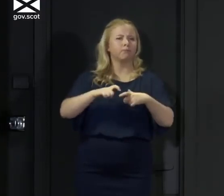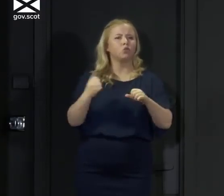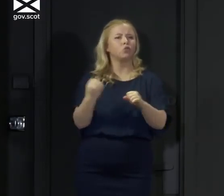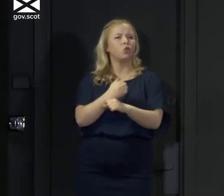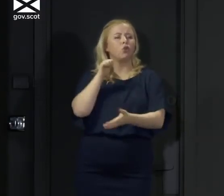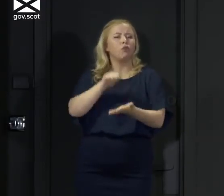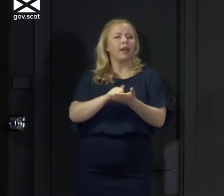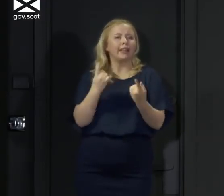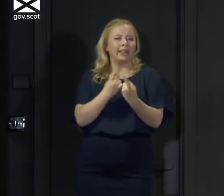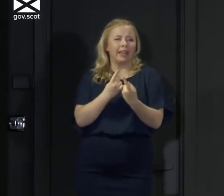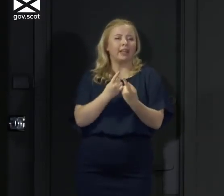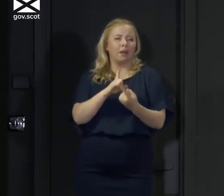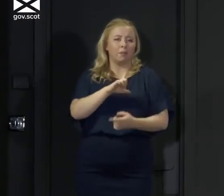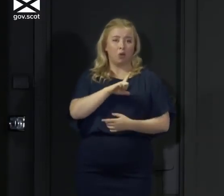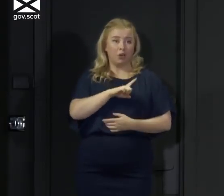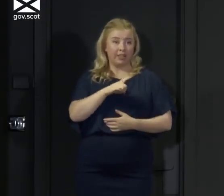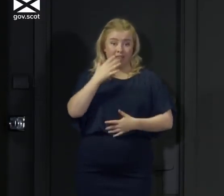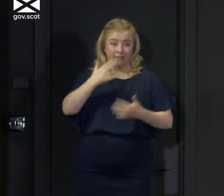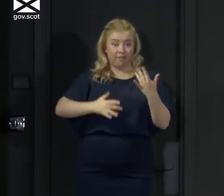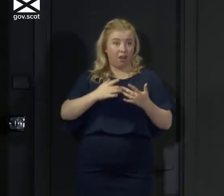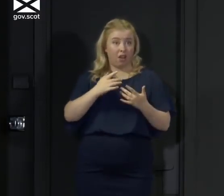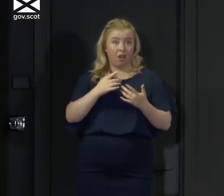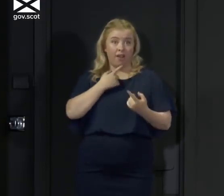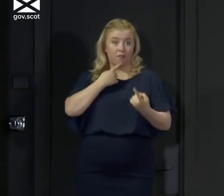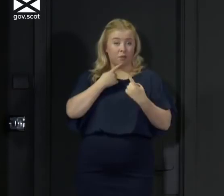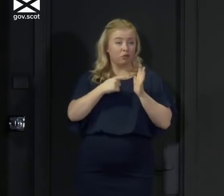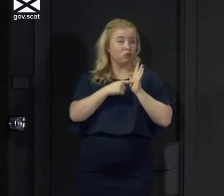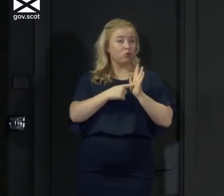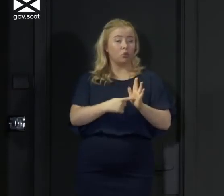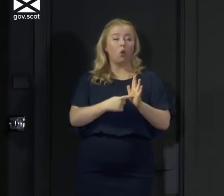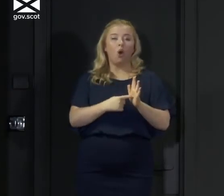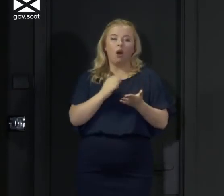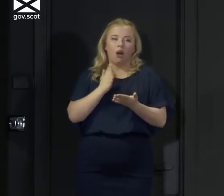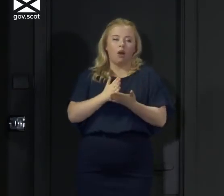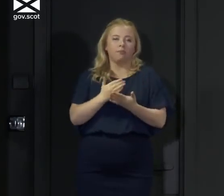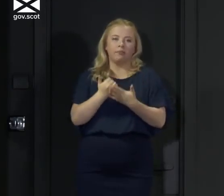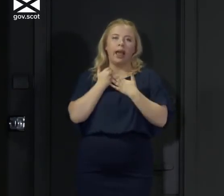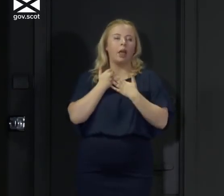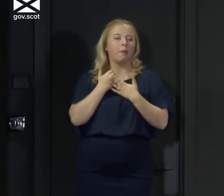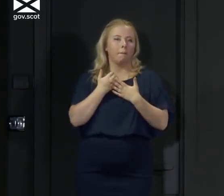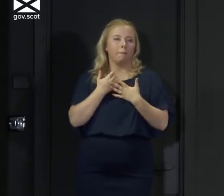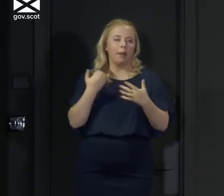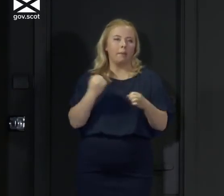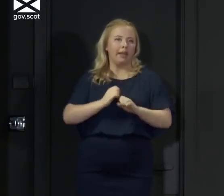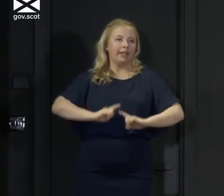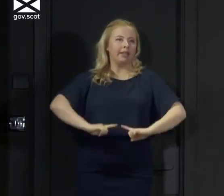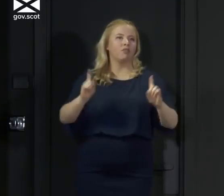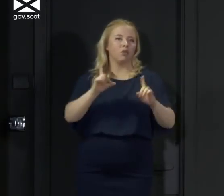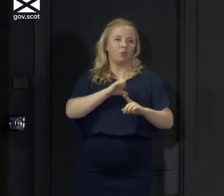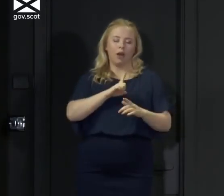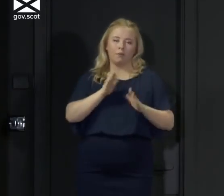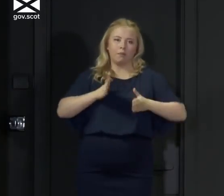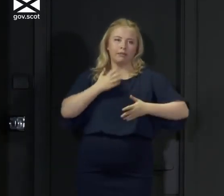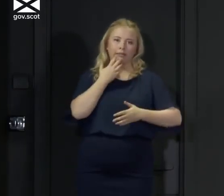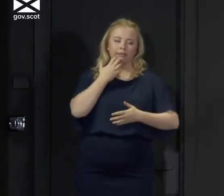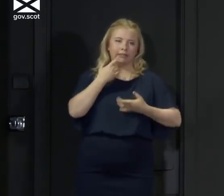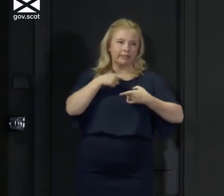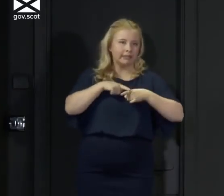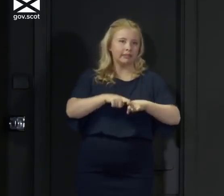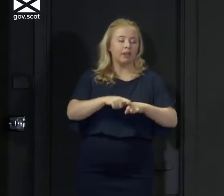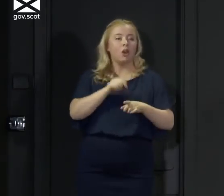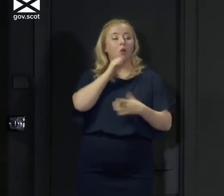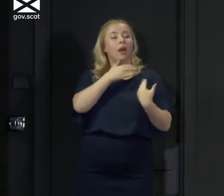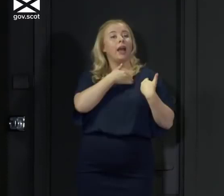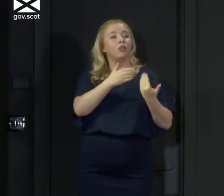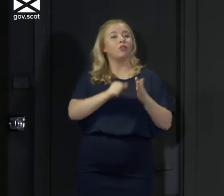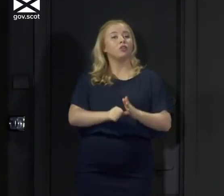thing, because as the figures that I've read out again today show, it is making a difference, and for that reason we must stick with it. I'm going to hand over now to